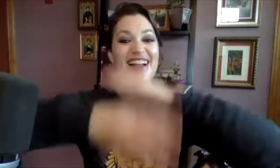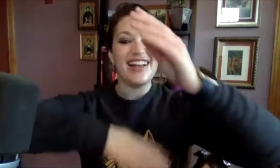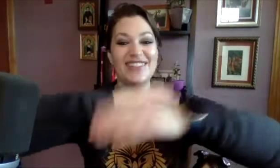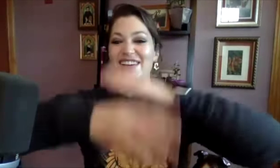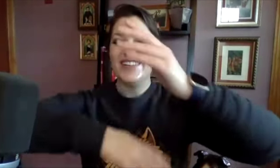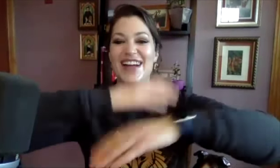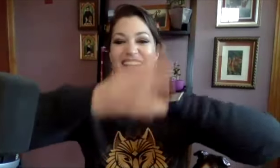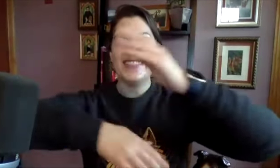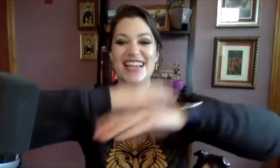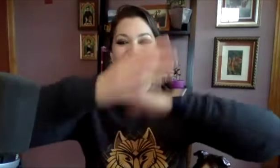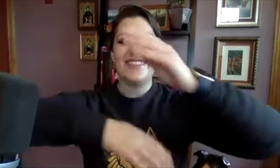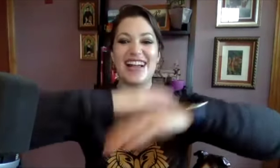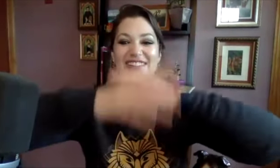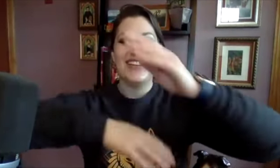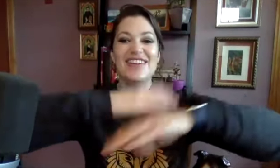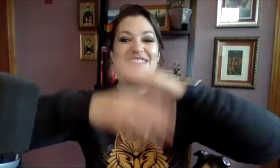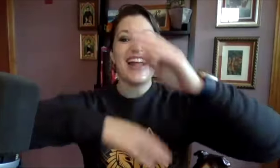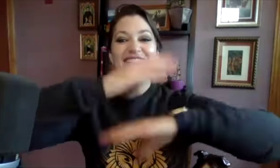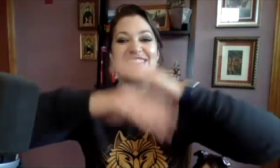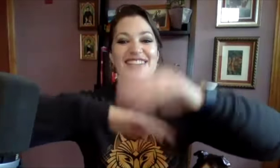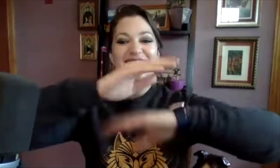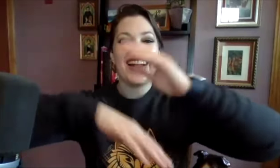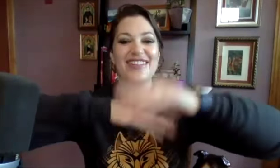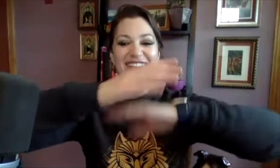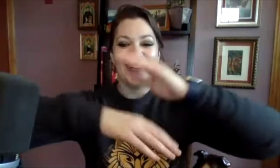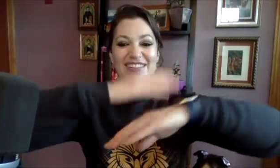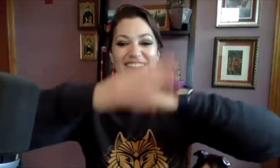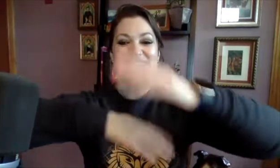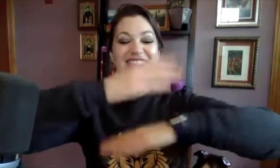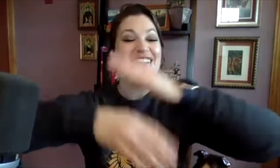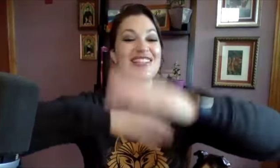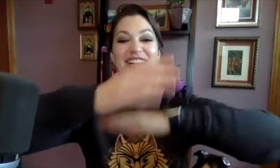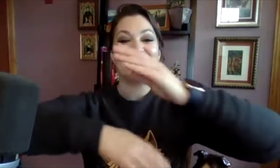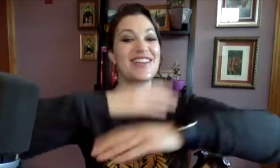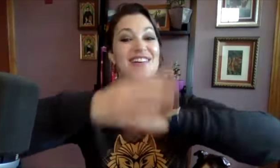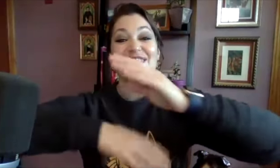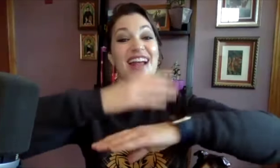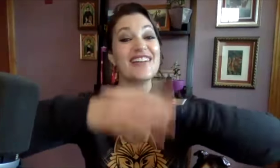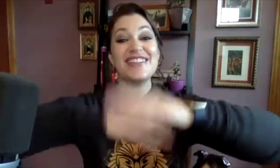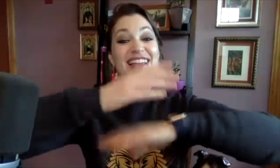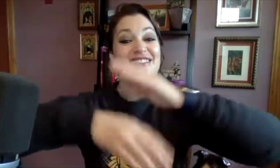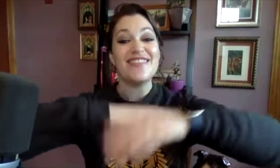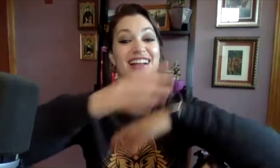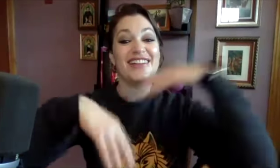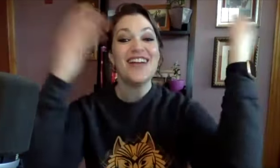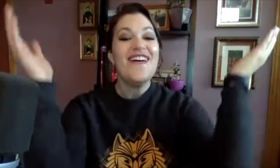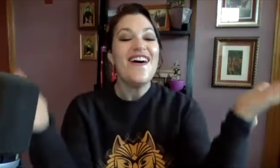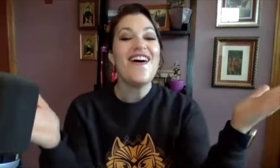round, round and round, round and round. The wheels on the bus go round and round